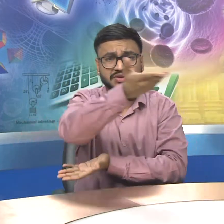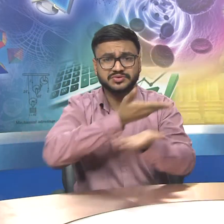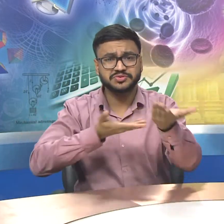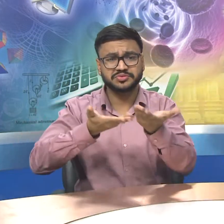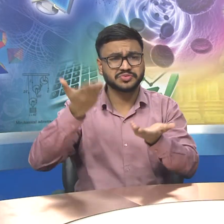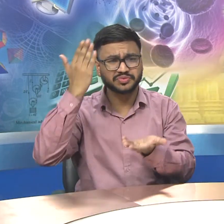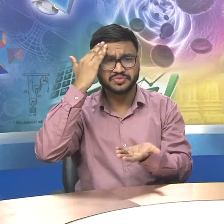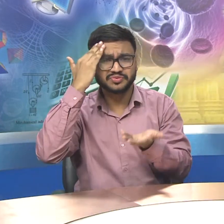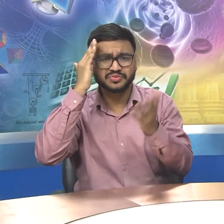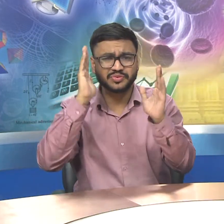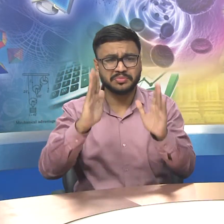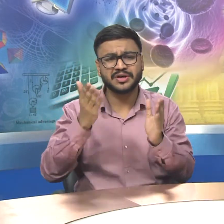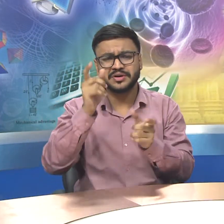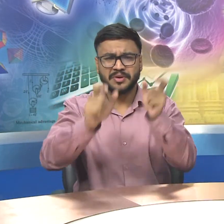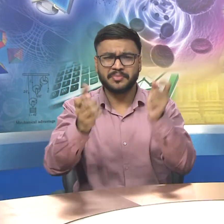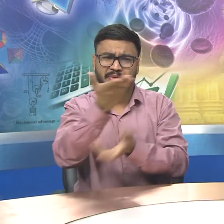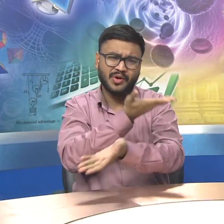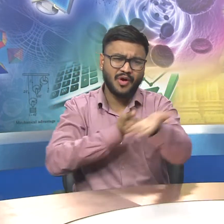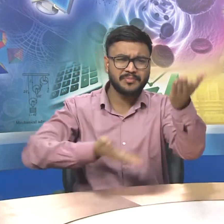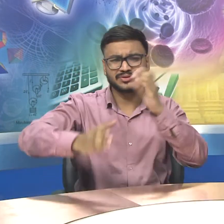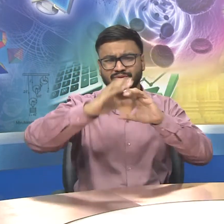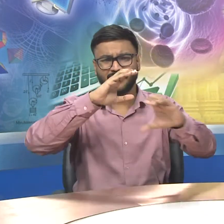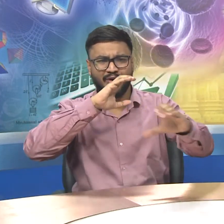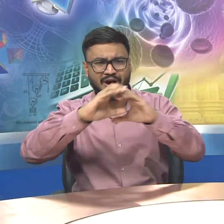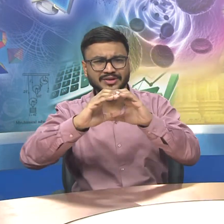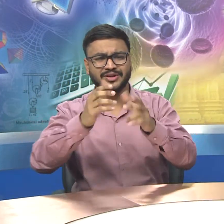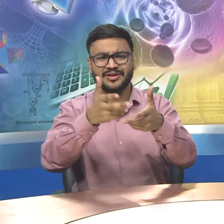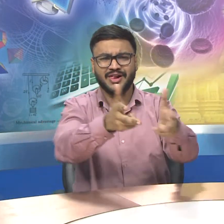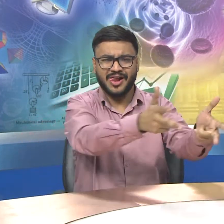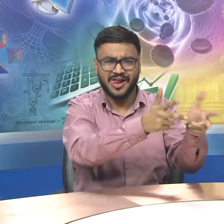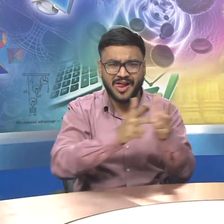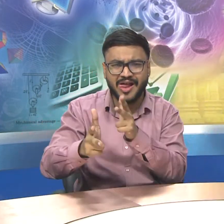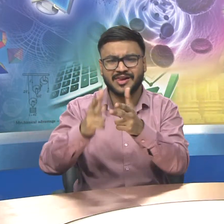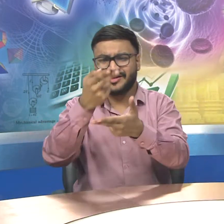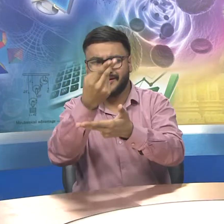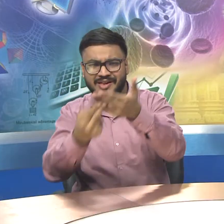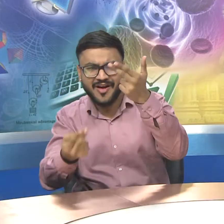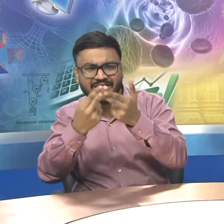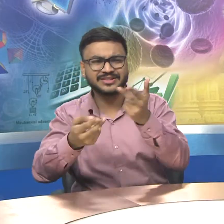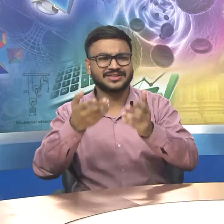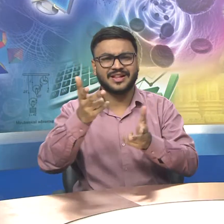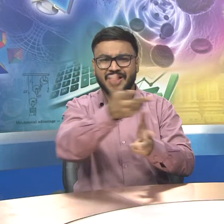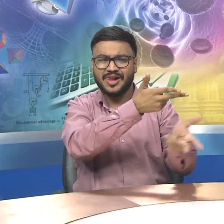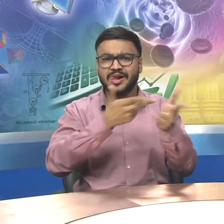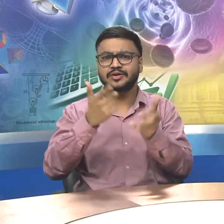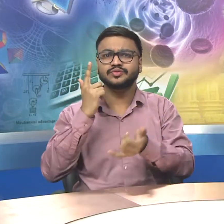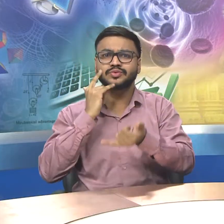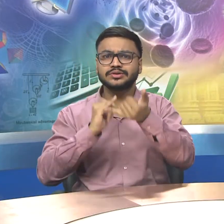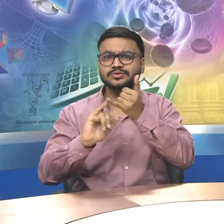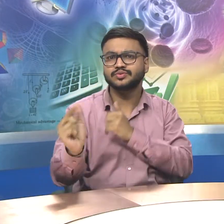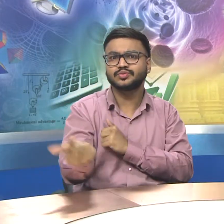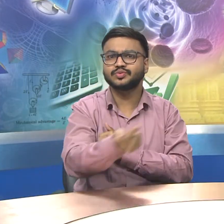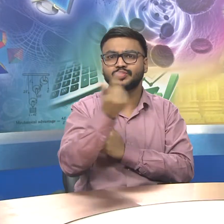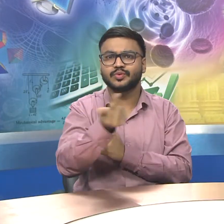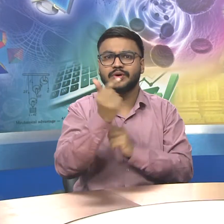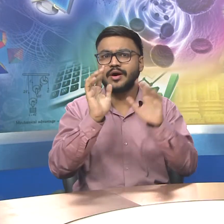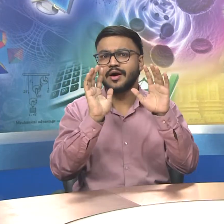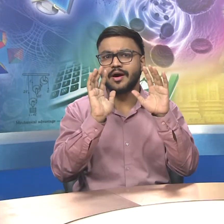As we progress in ISL use and learn its grammar and